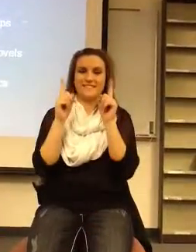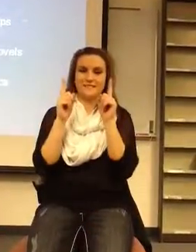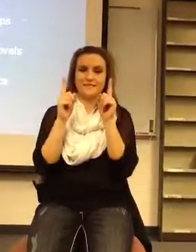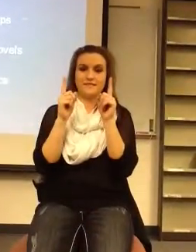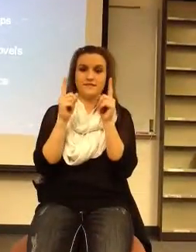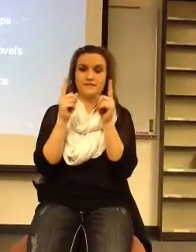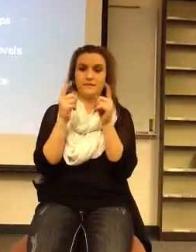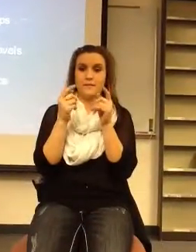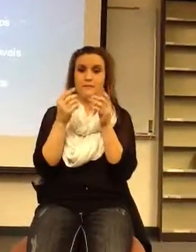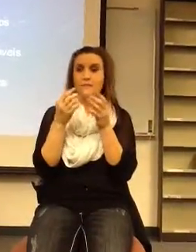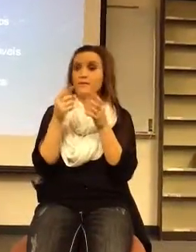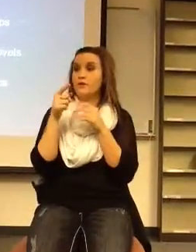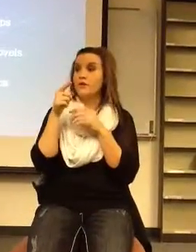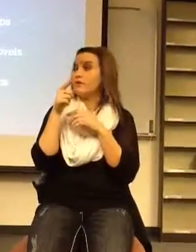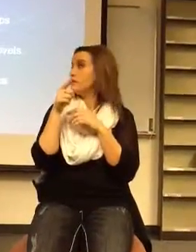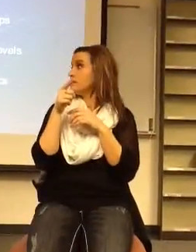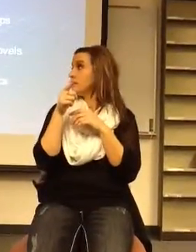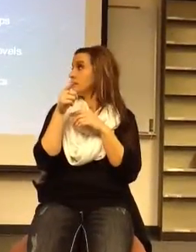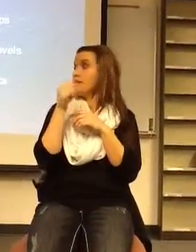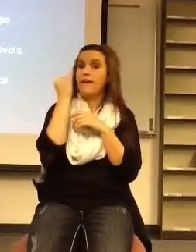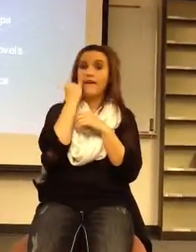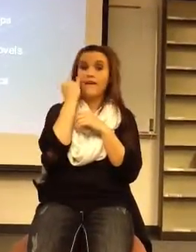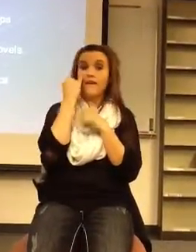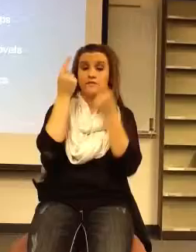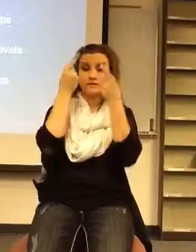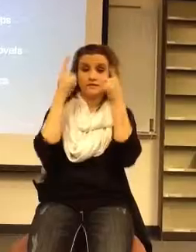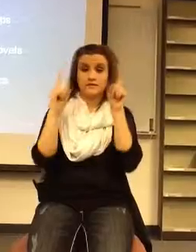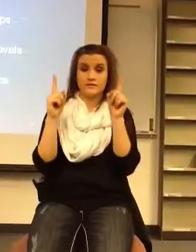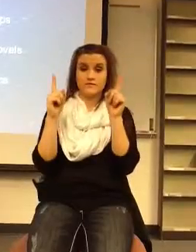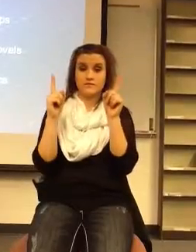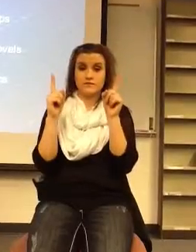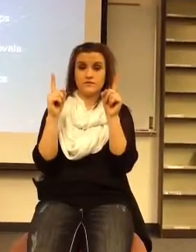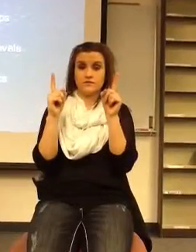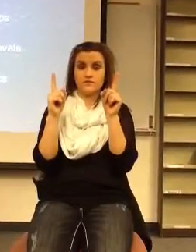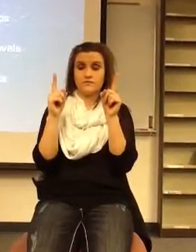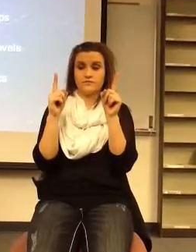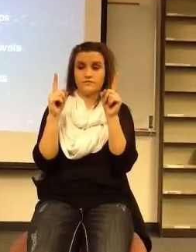typically become successful because they are either A,